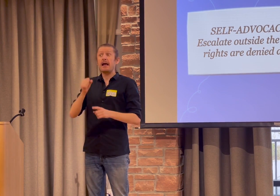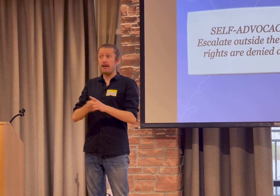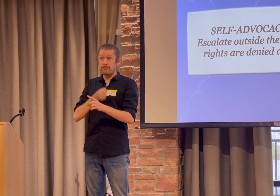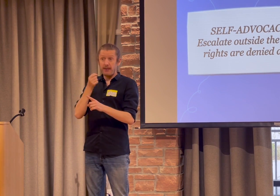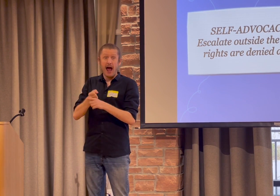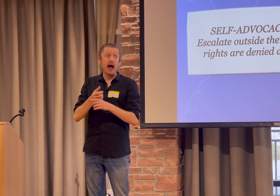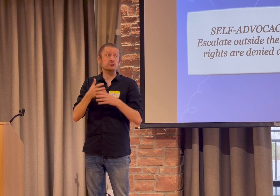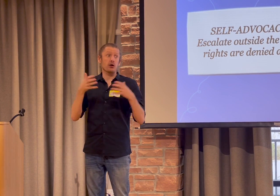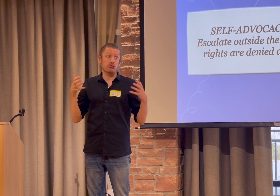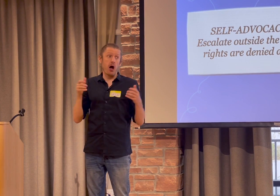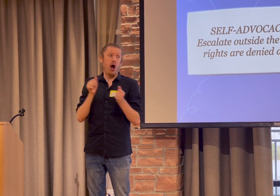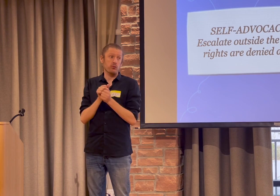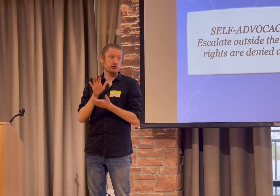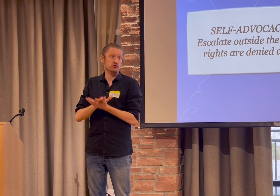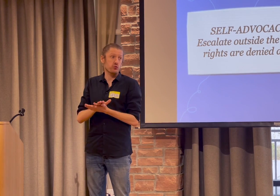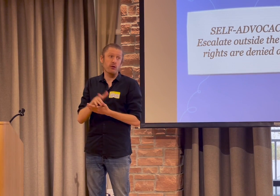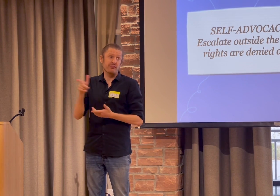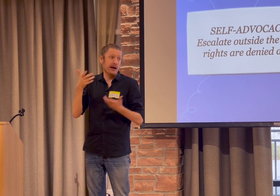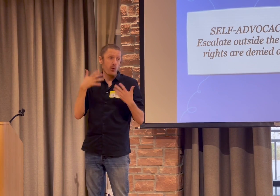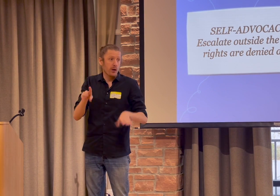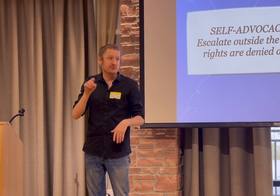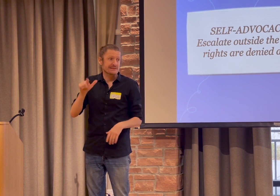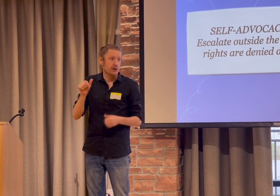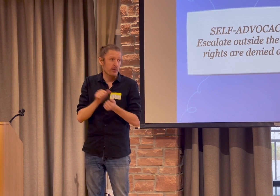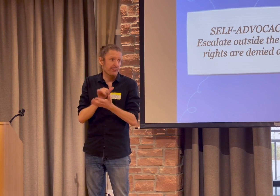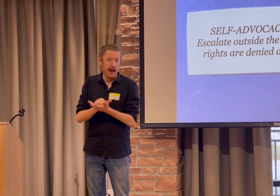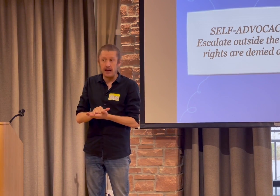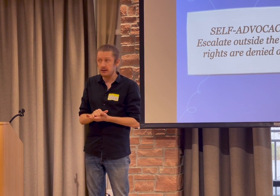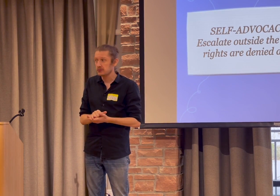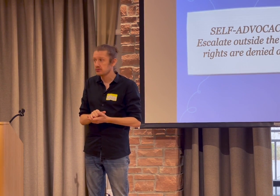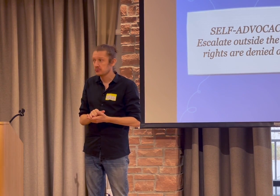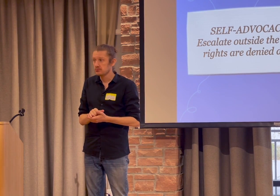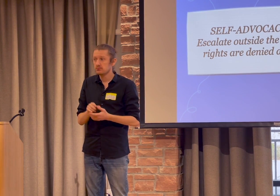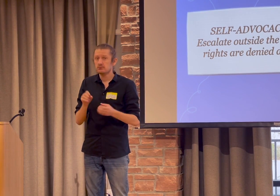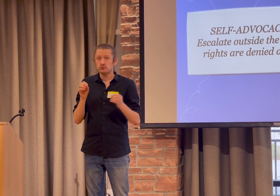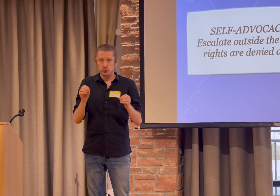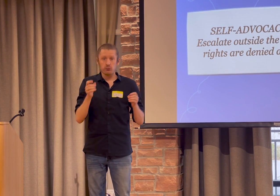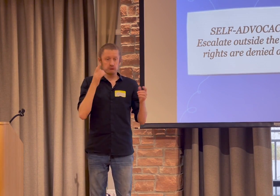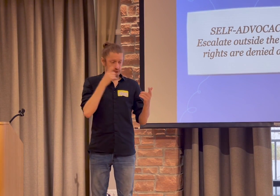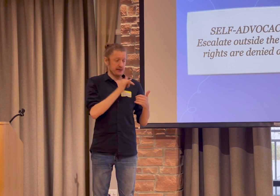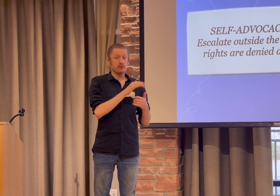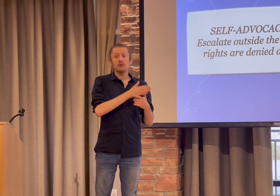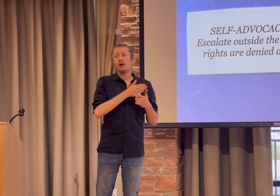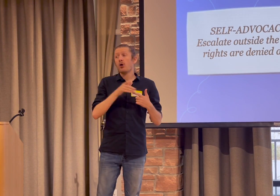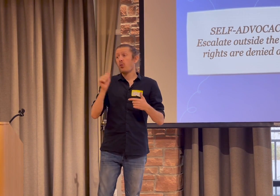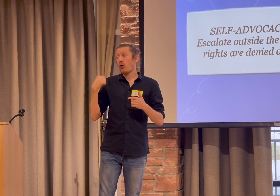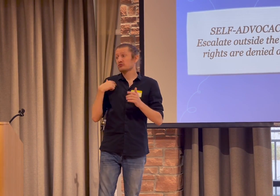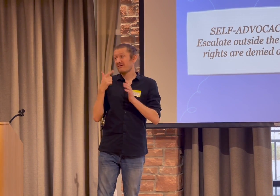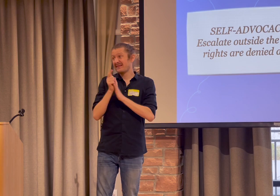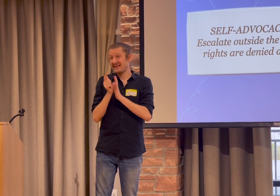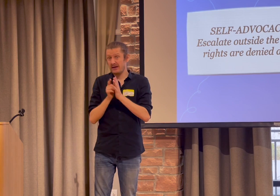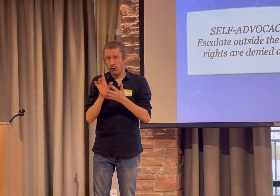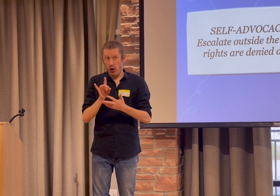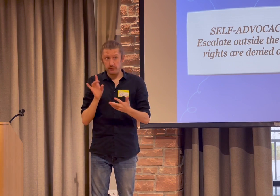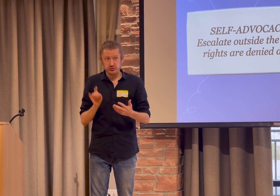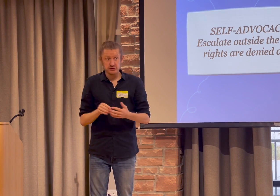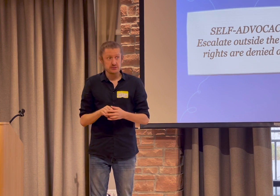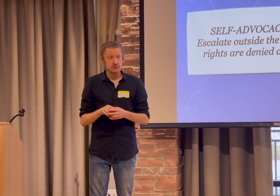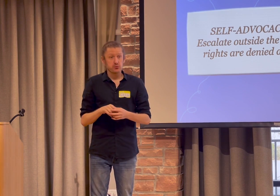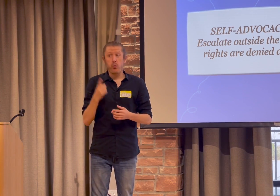legal issue if you are not receiving the accommodations that were promised to you. A lot of schools don't want to deal with